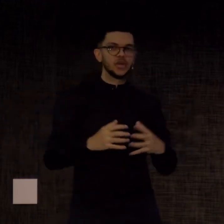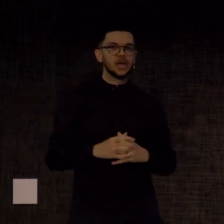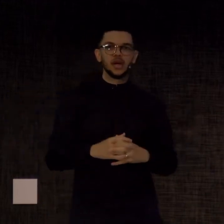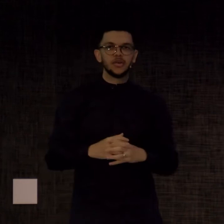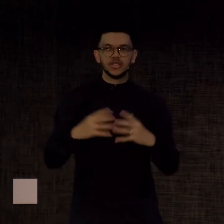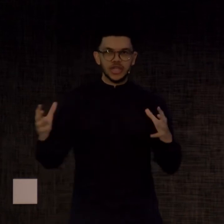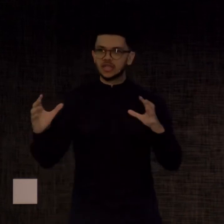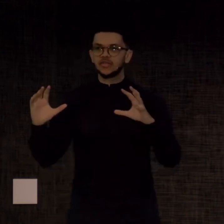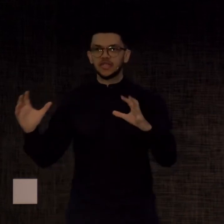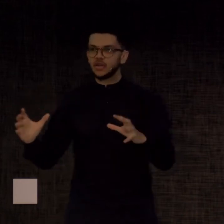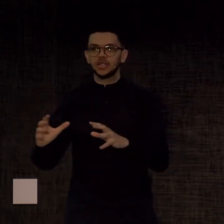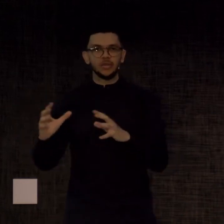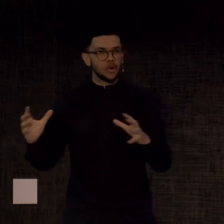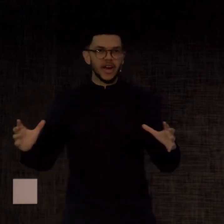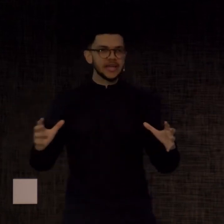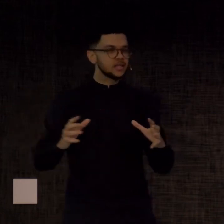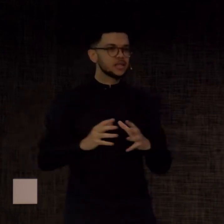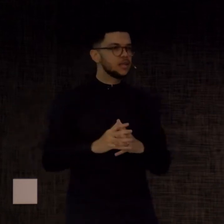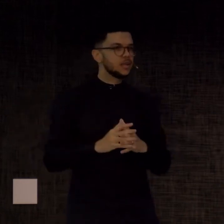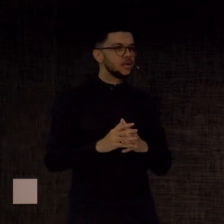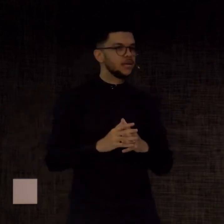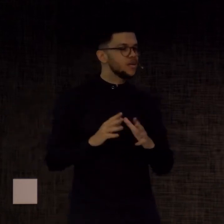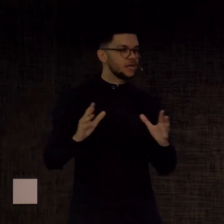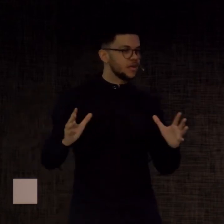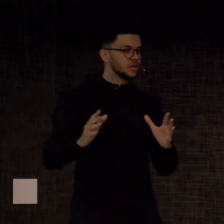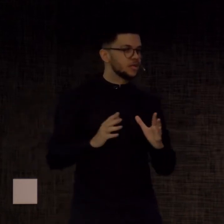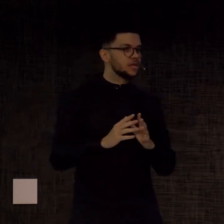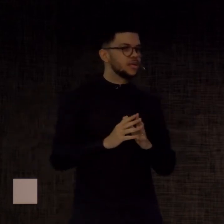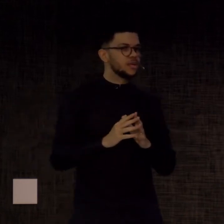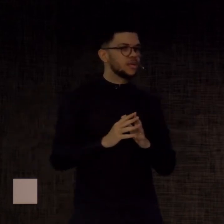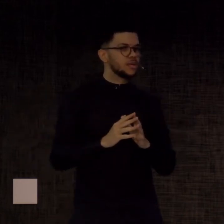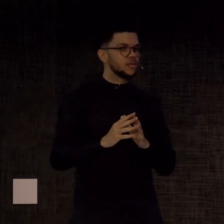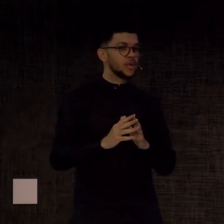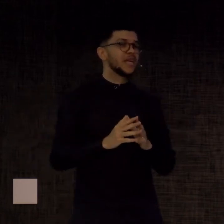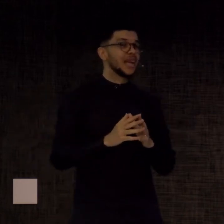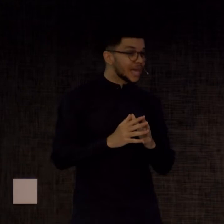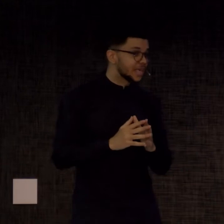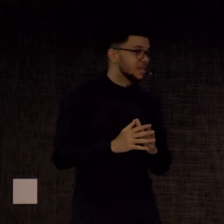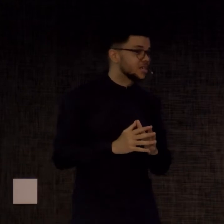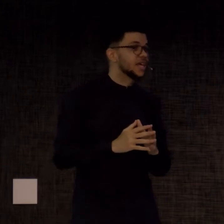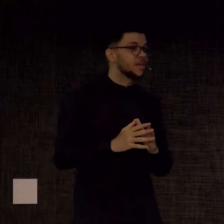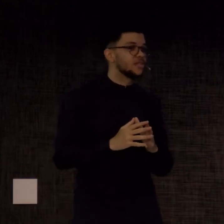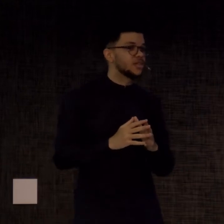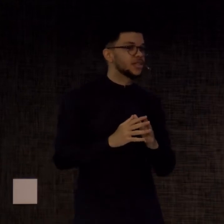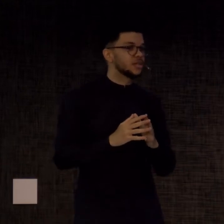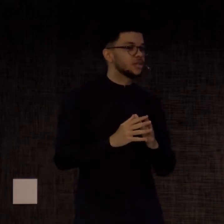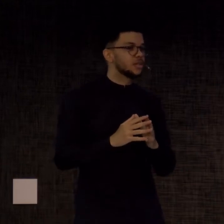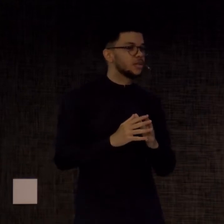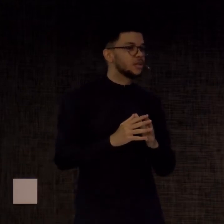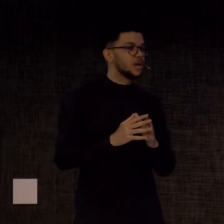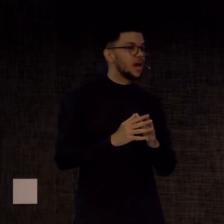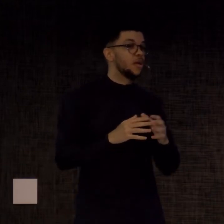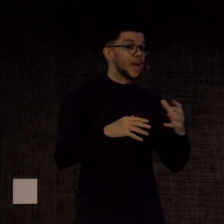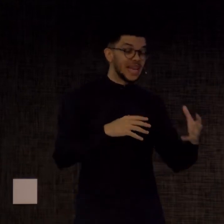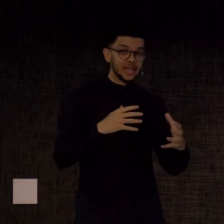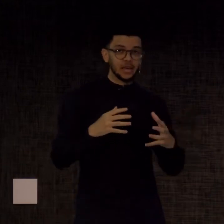to restrictive social mores. No. We would be lucky to get a revolution.